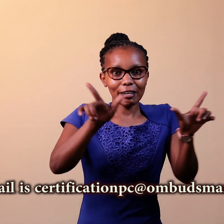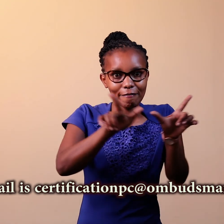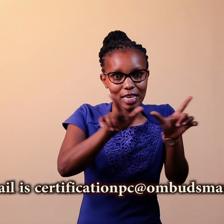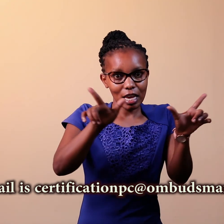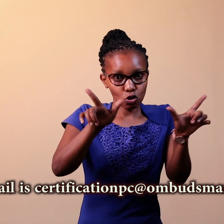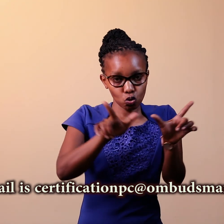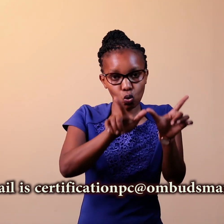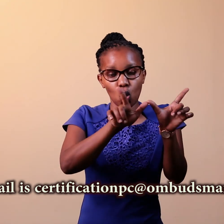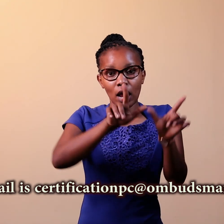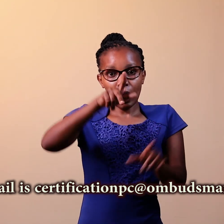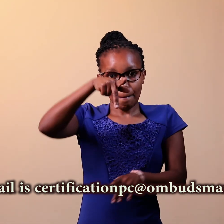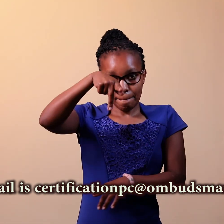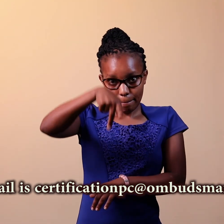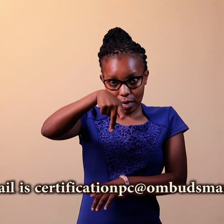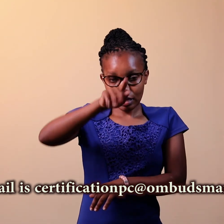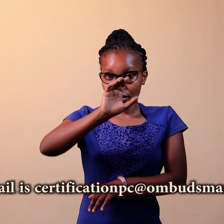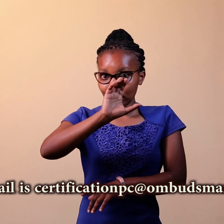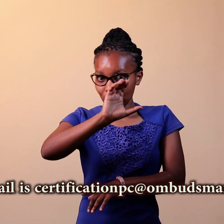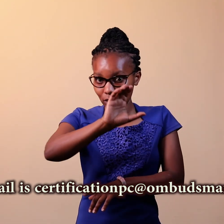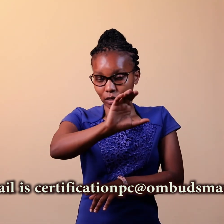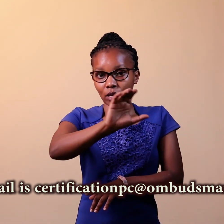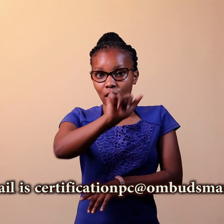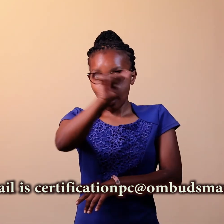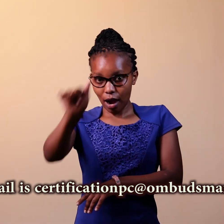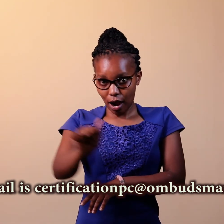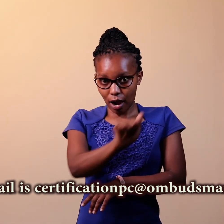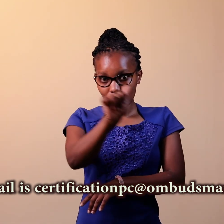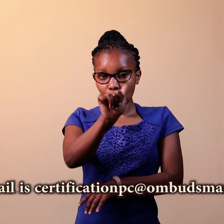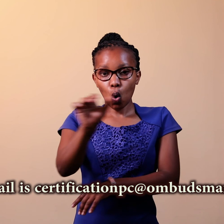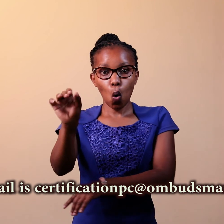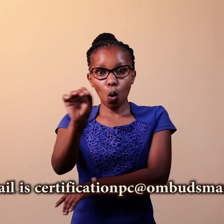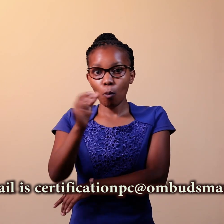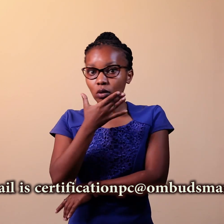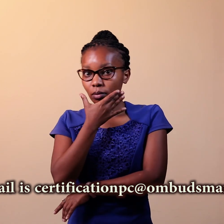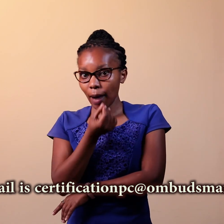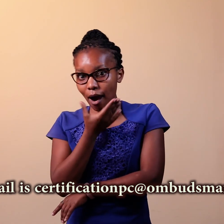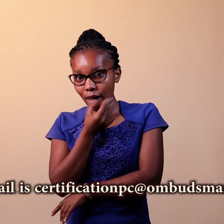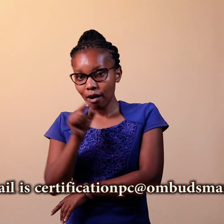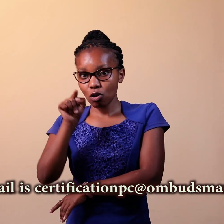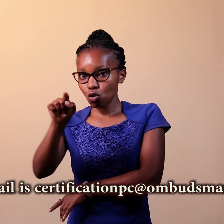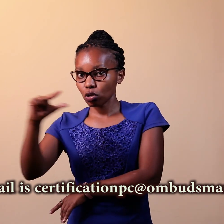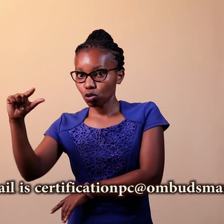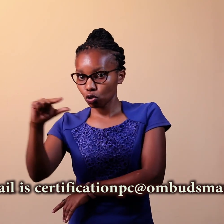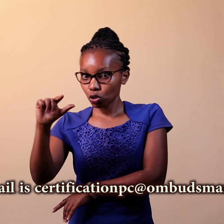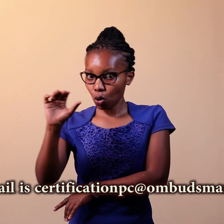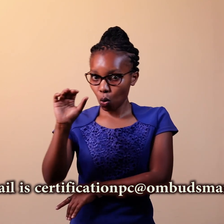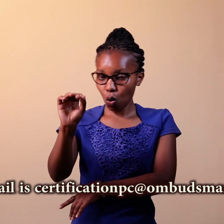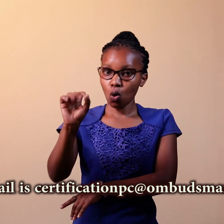P.C. At. Ombudsman. Dot. Geo. Dot. Ke.